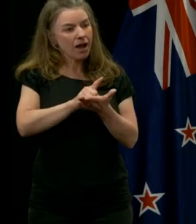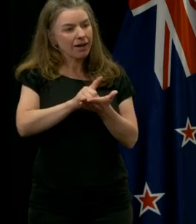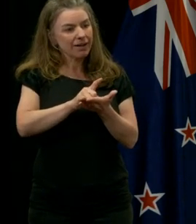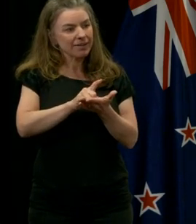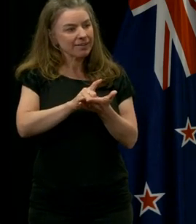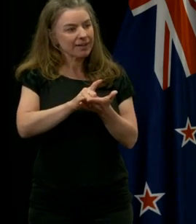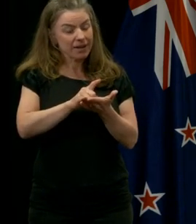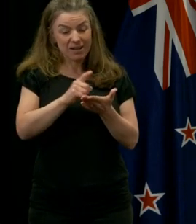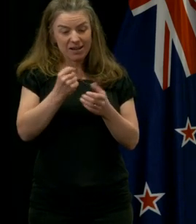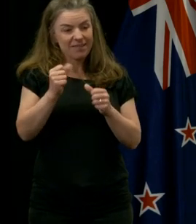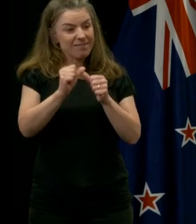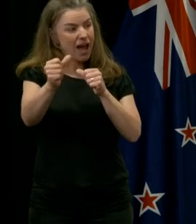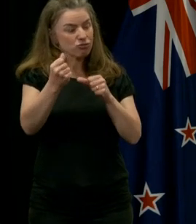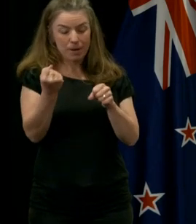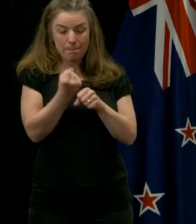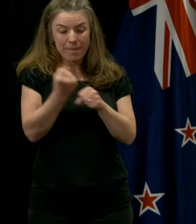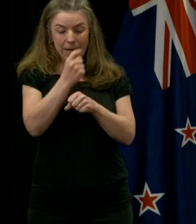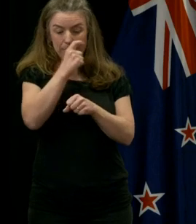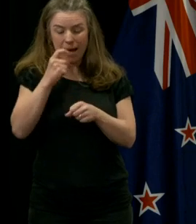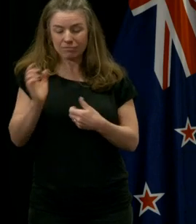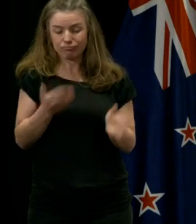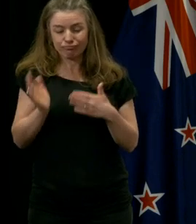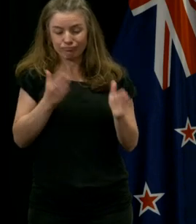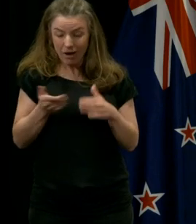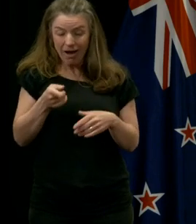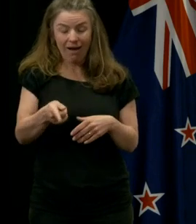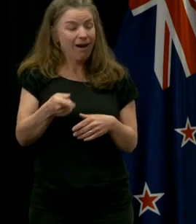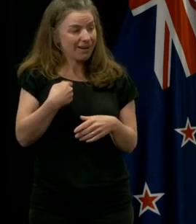rolling off a production line here in New Zealand. We helpfully